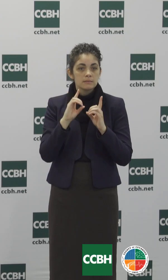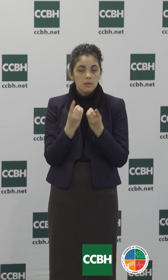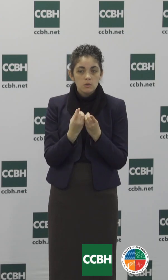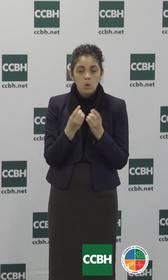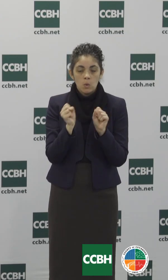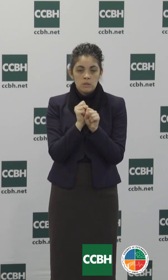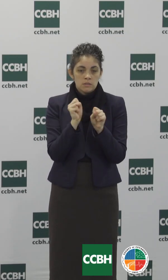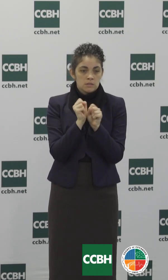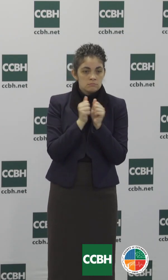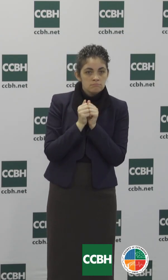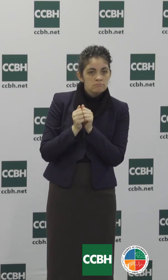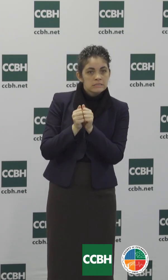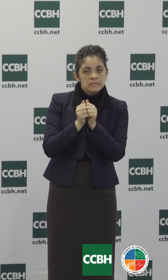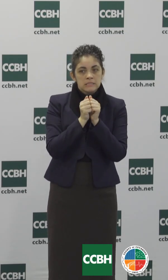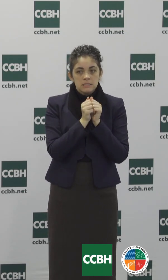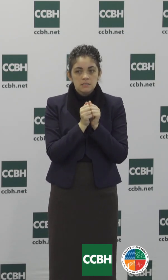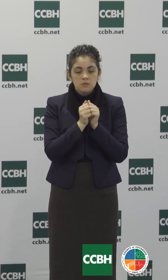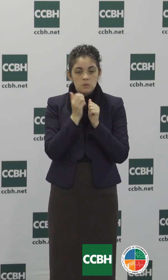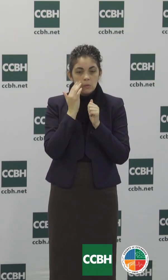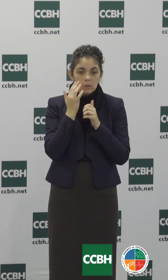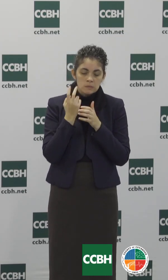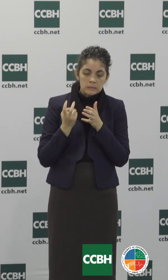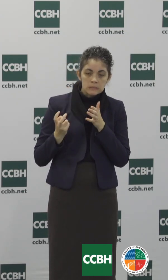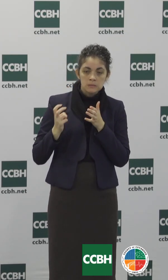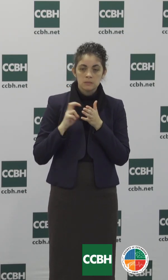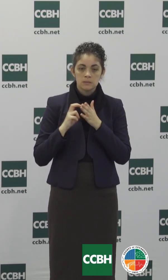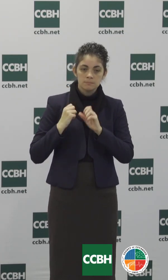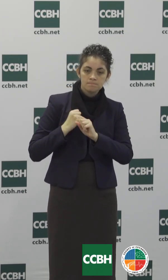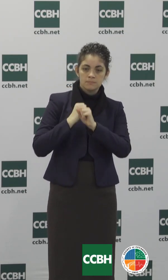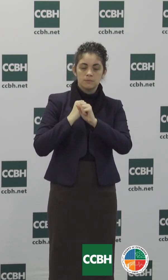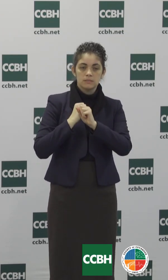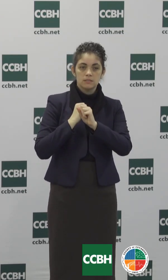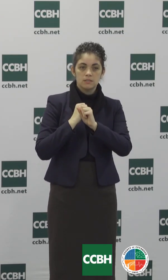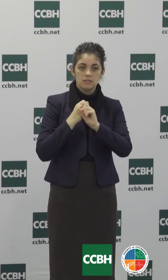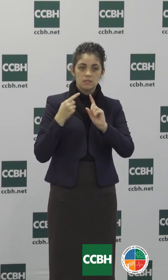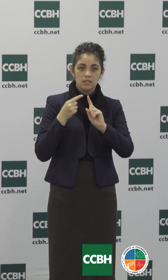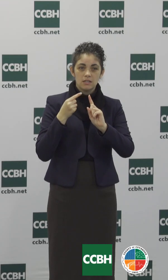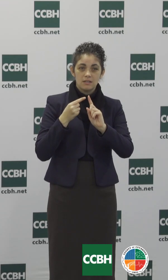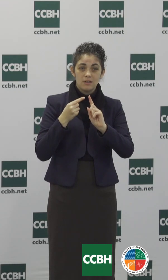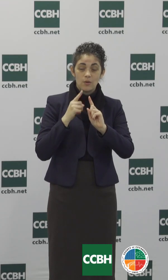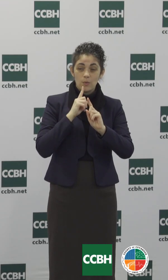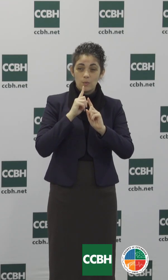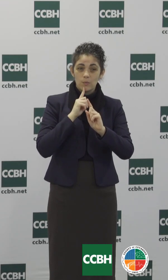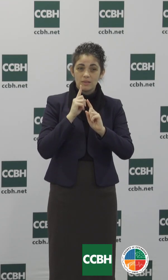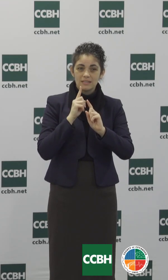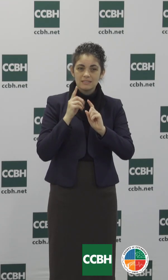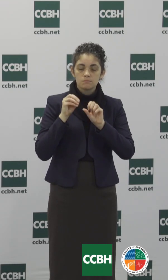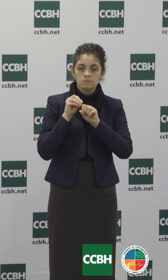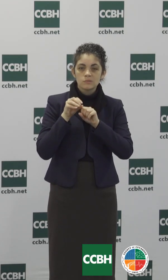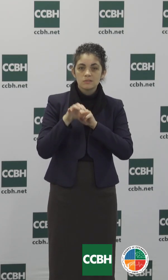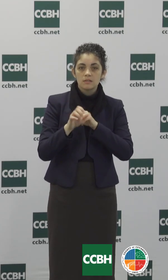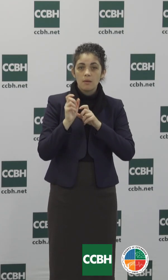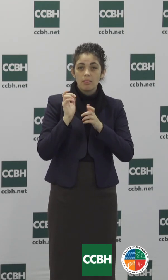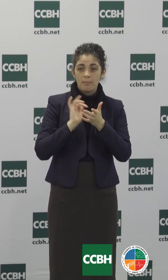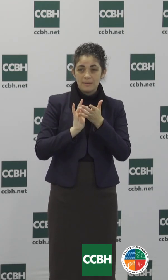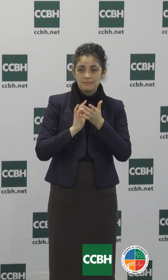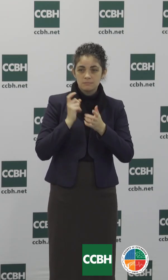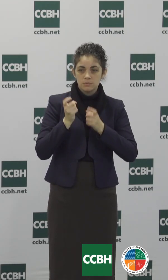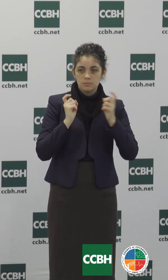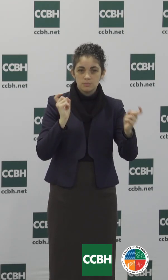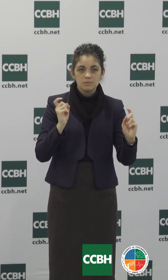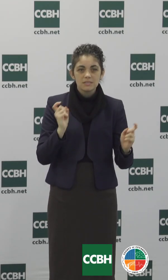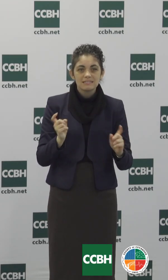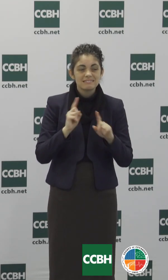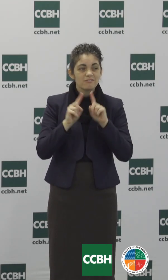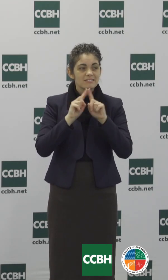their communities, stood up points of dispensing or pods to distribute vaccine to